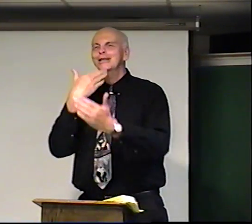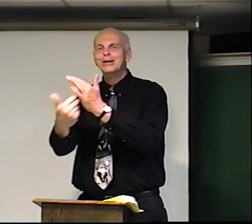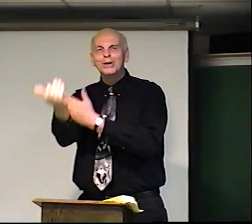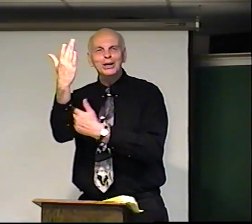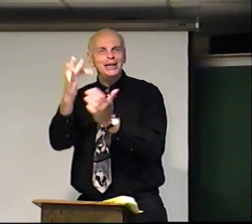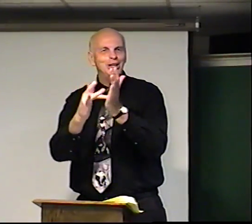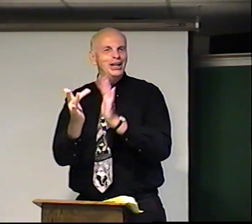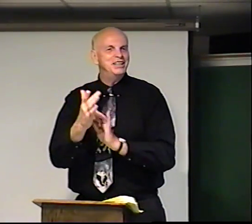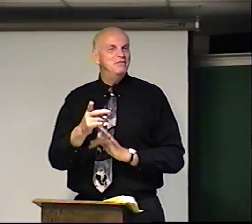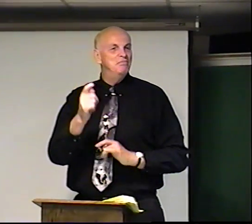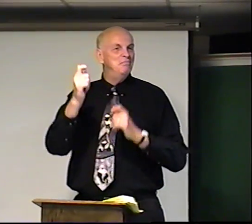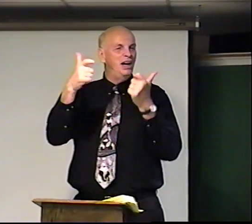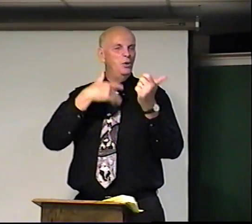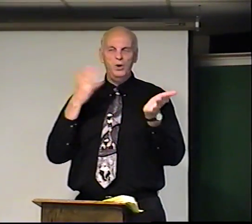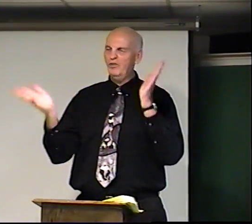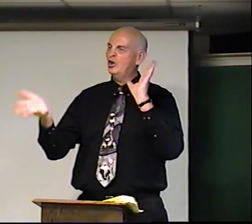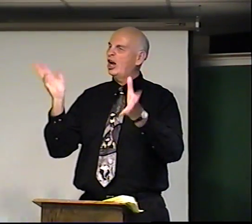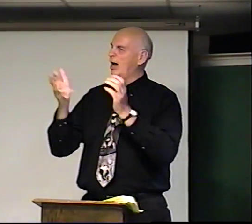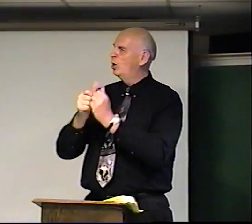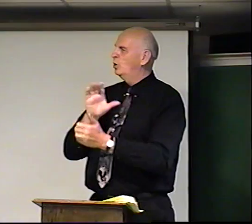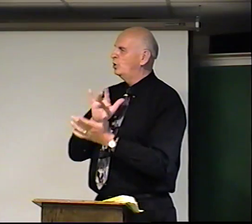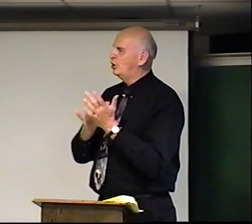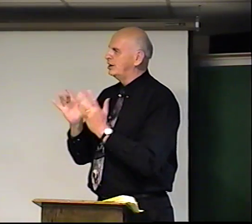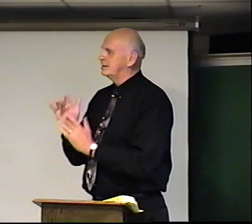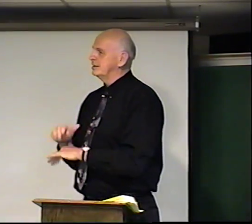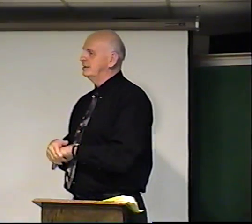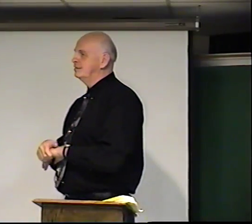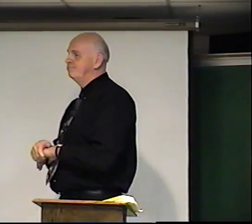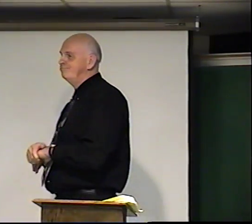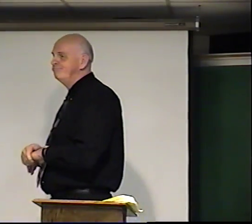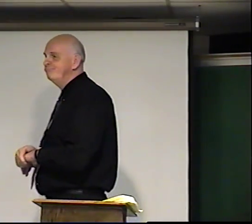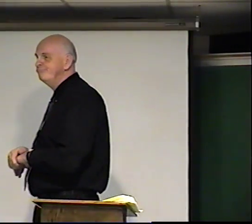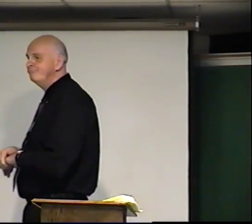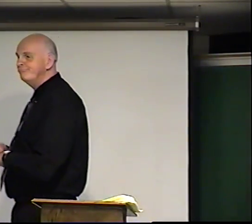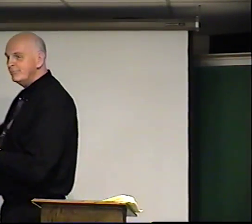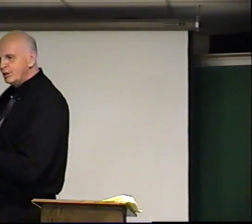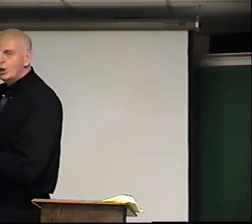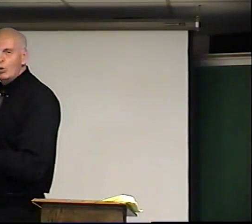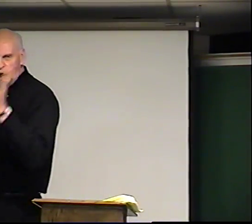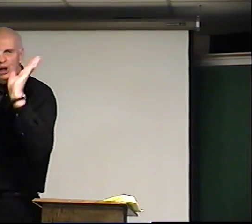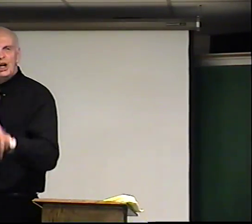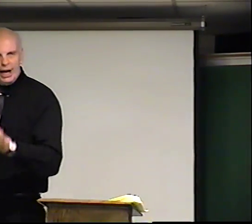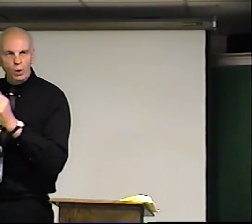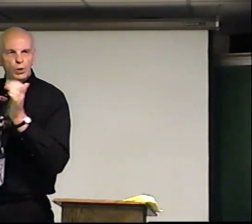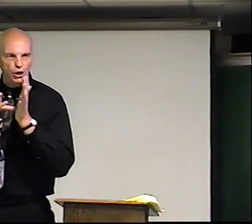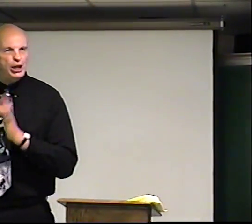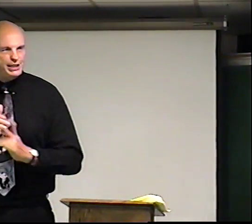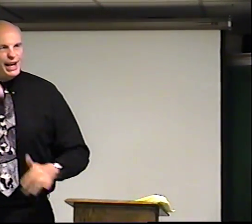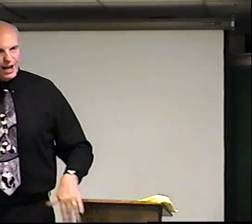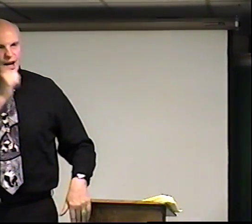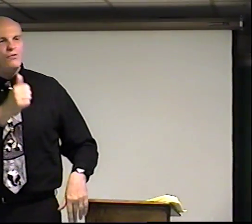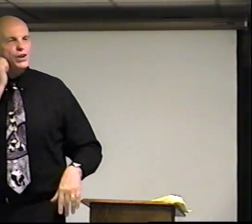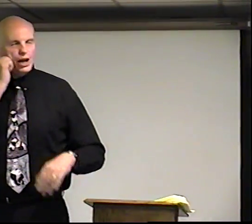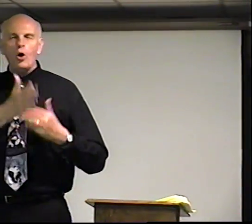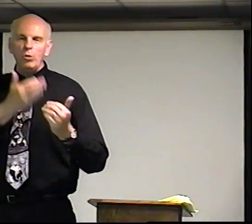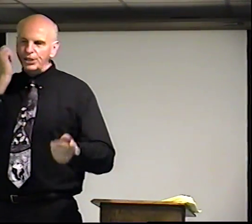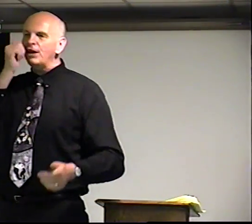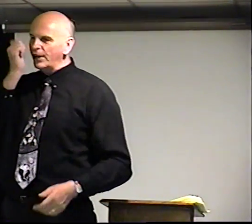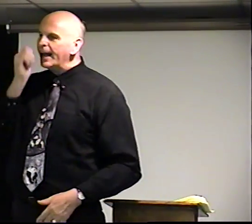The money season, that's sacrifice season. We sacrifice season every day, almost every